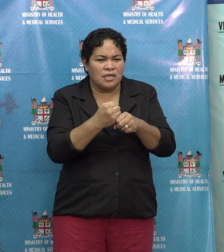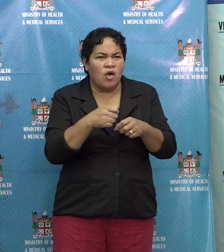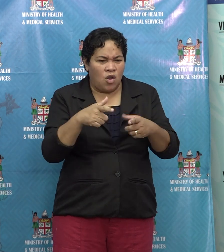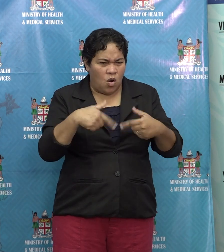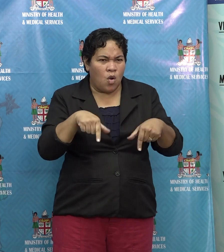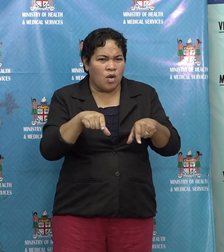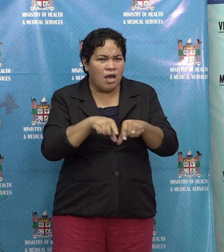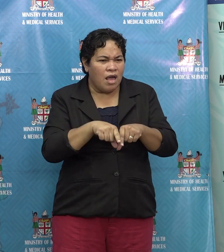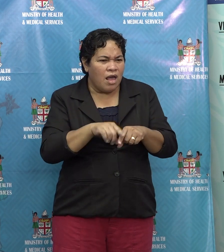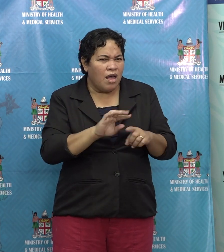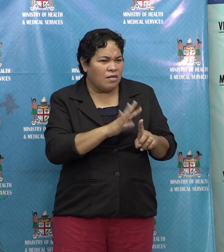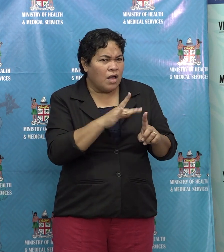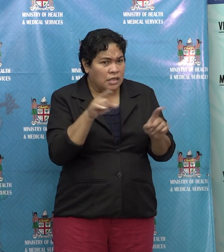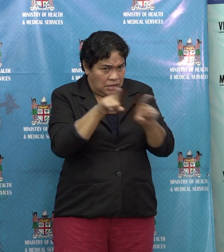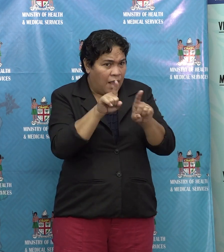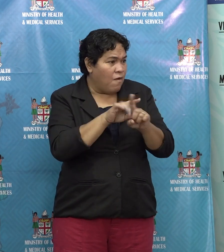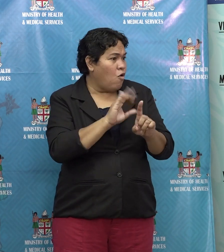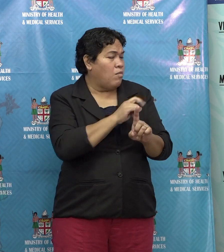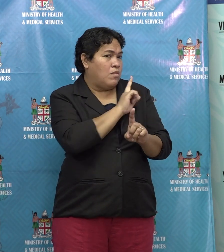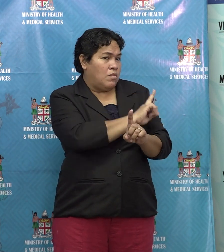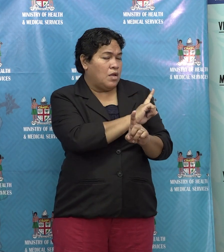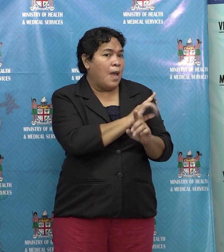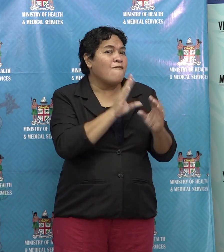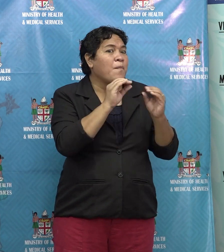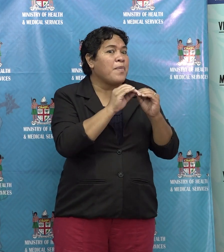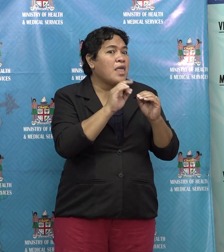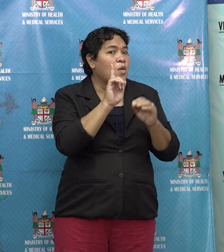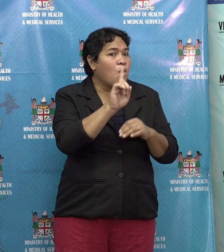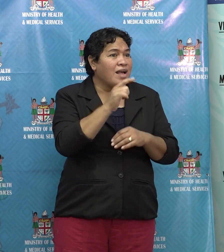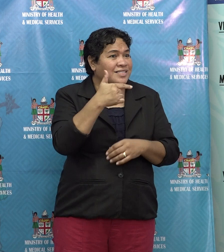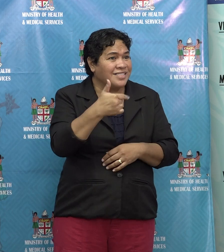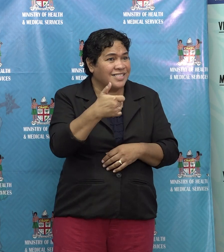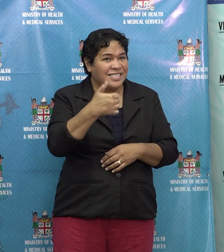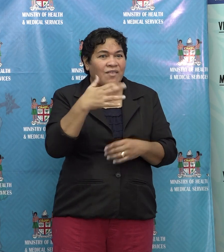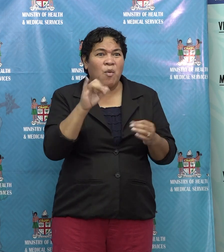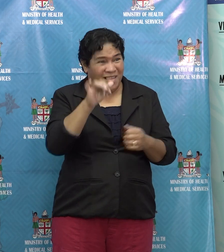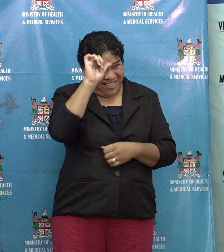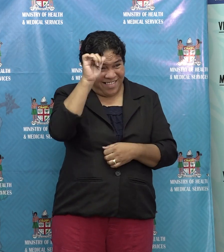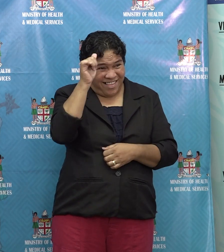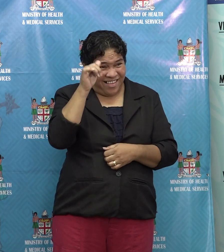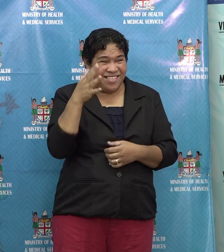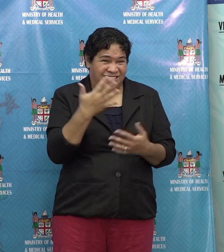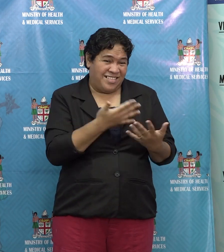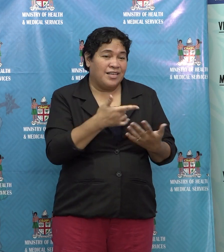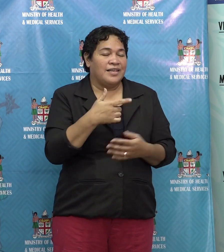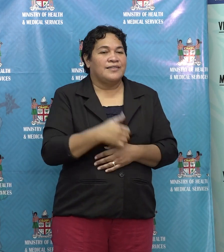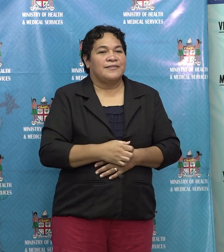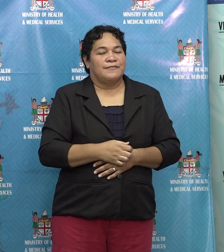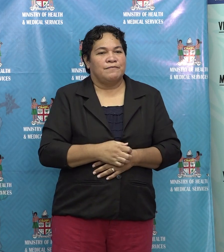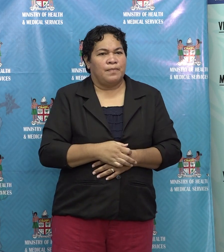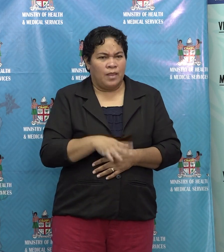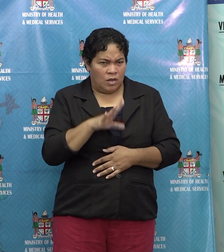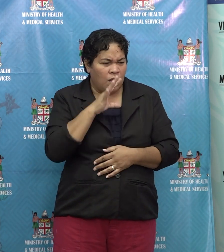the same B1617 variant, and also on the 6 you mentioned. the source is yet to